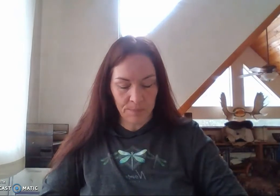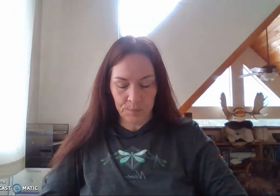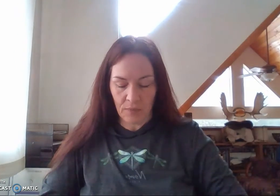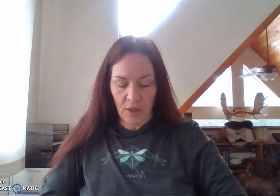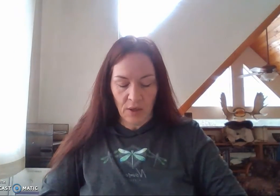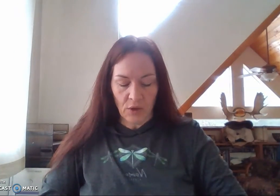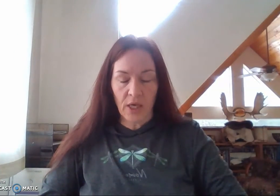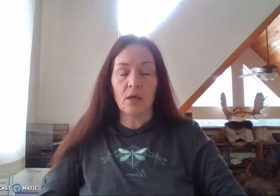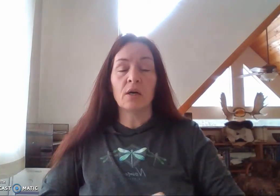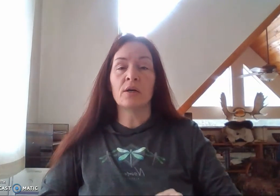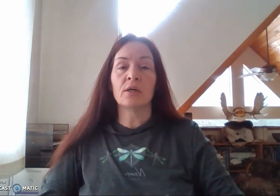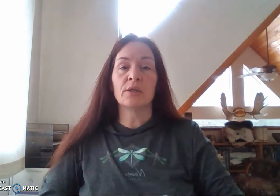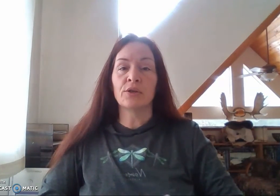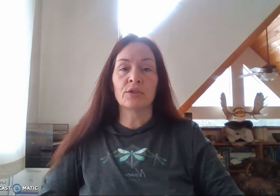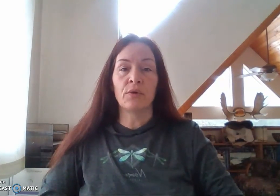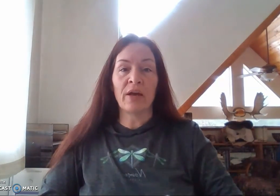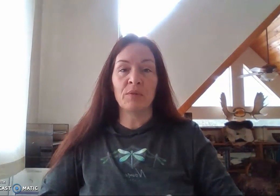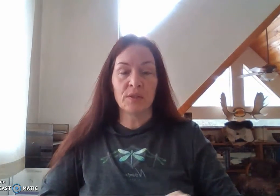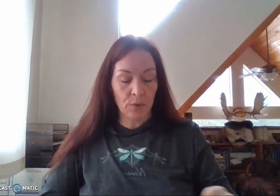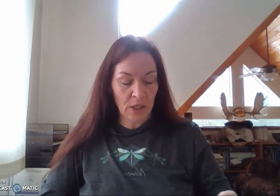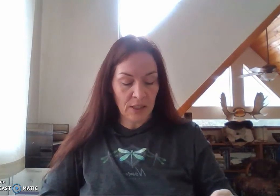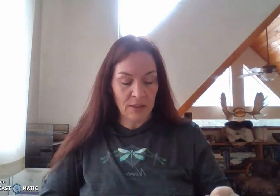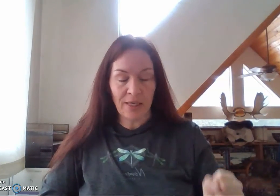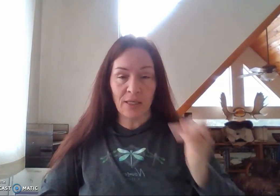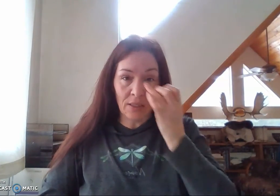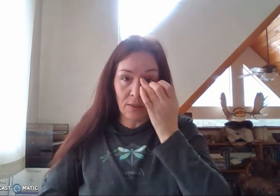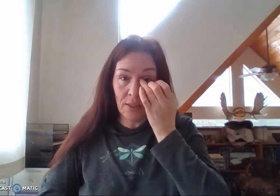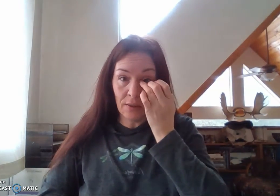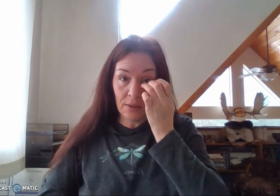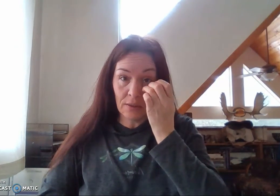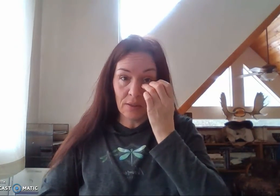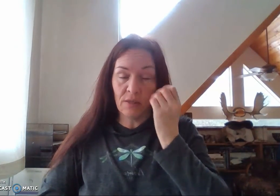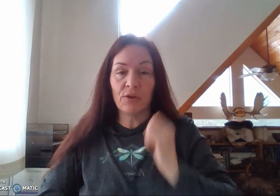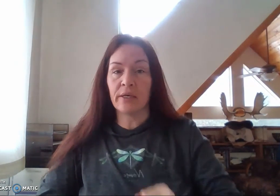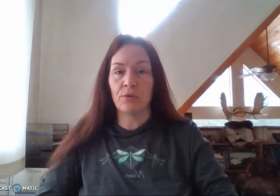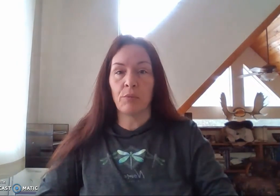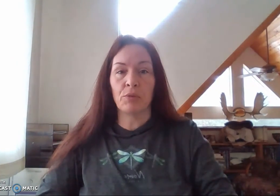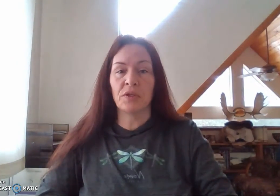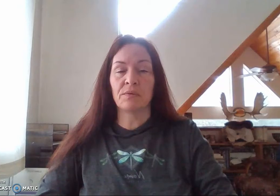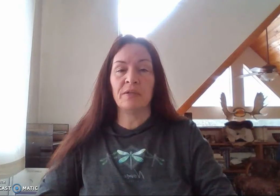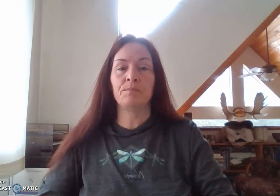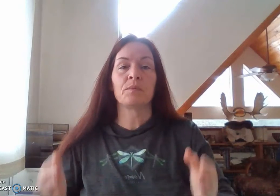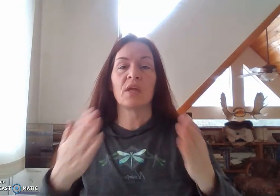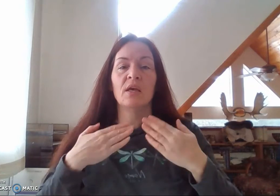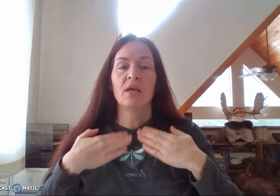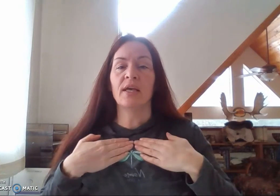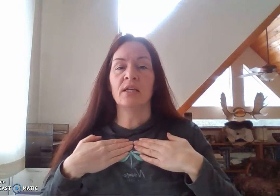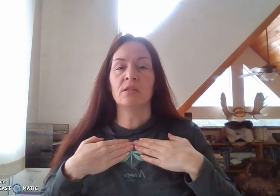Good job. Okay, our nursery rhyme this week is Hey Diddle Diddle. Let's see if you guys remember this one. Hey